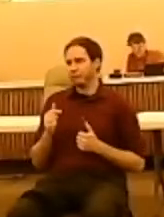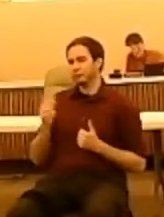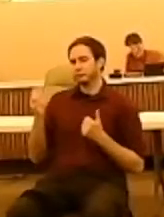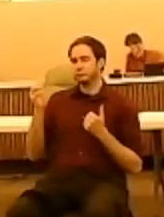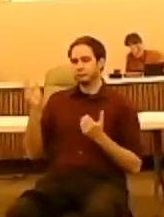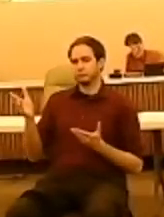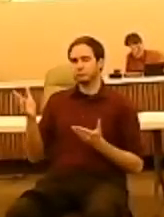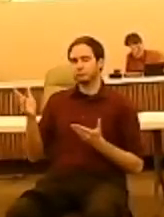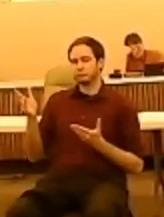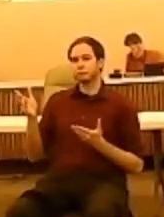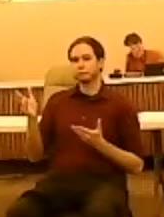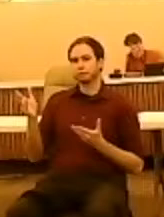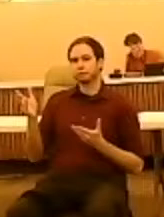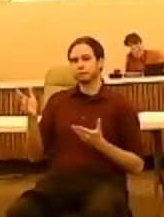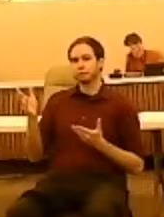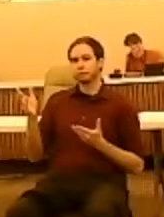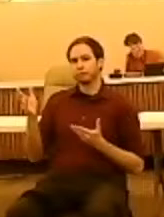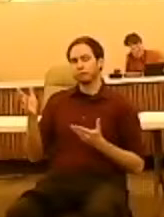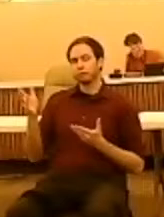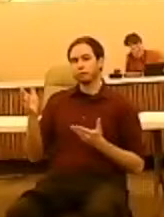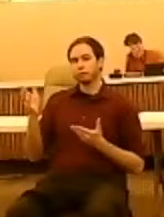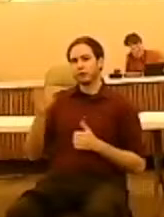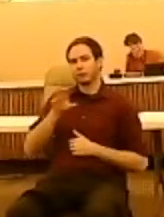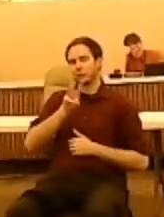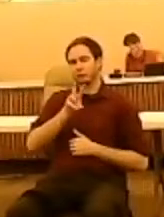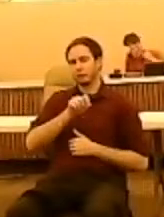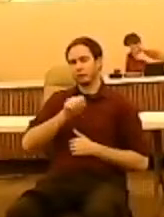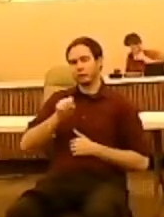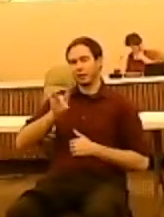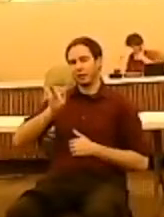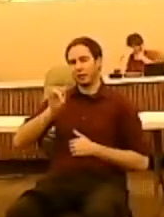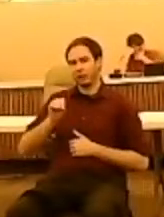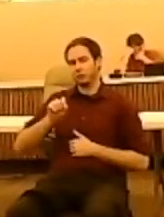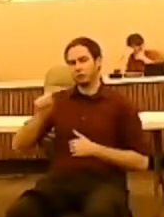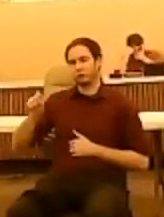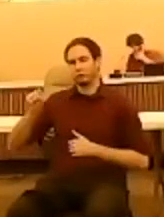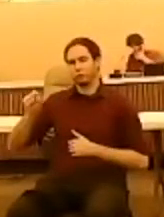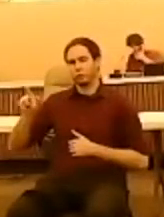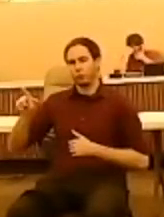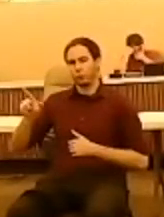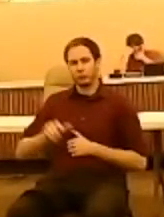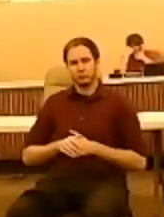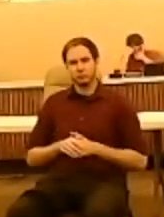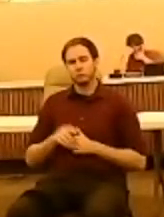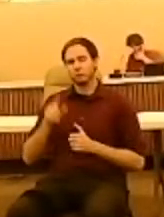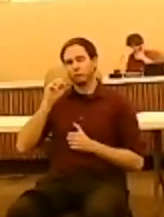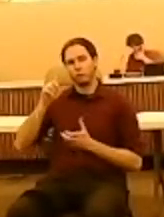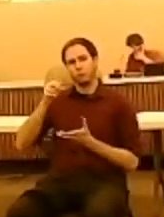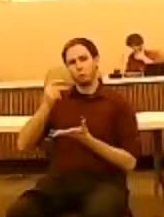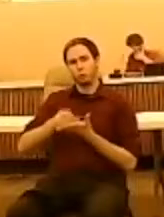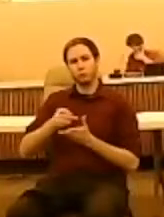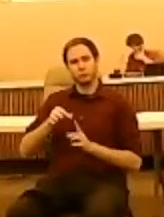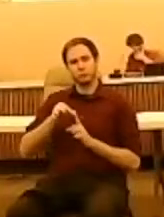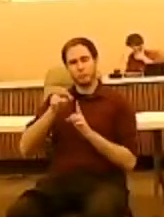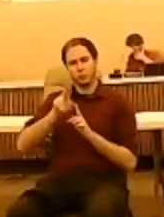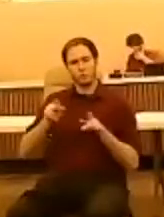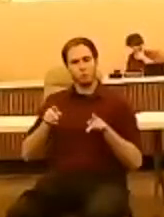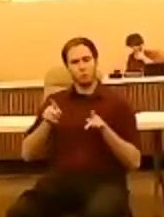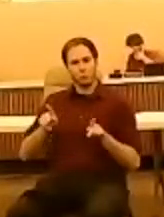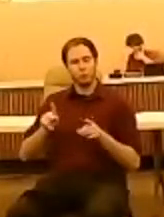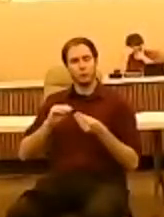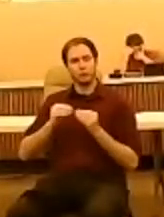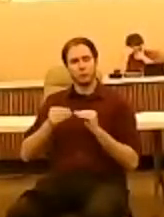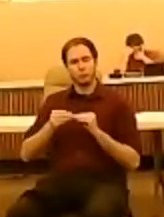Supervisor Schultz, fellow board members, I have Resolution 6-80, 2021, to approve special use permit